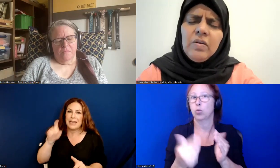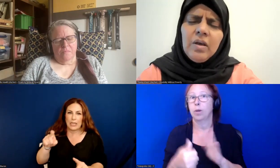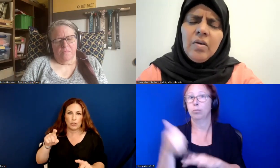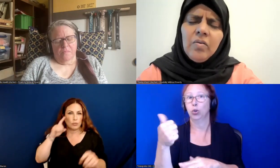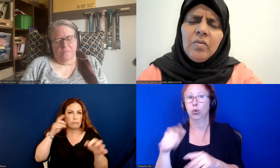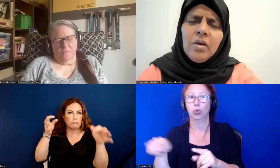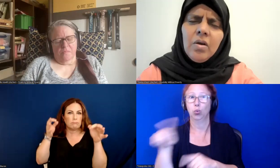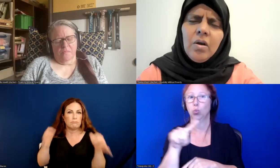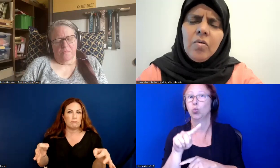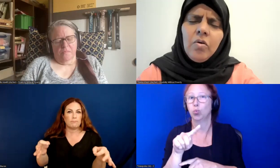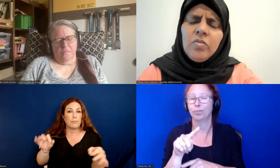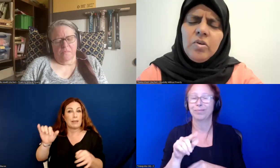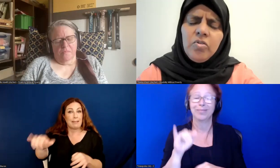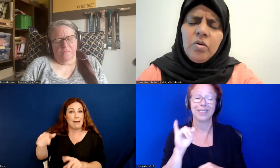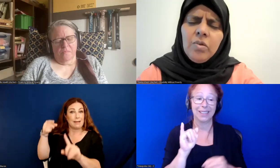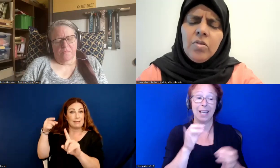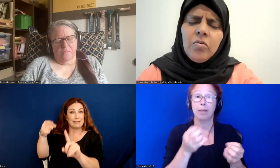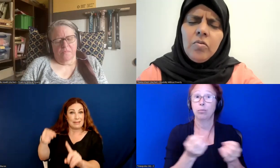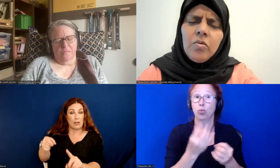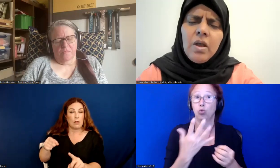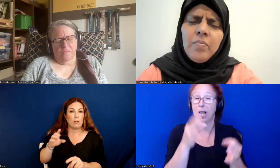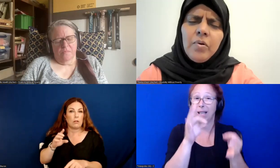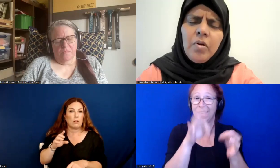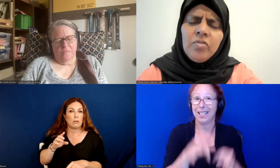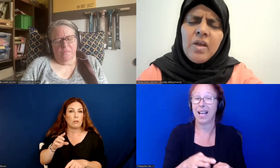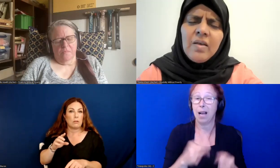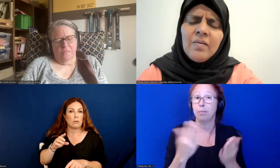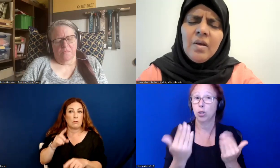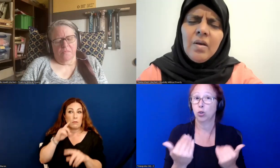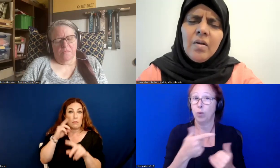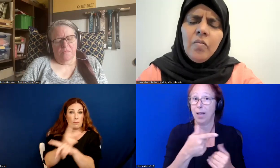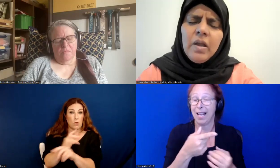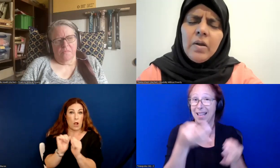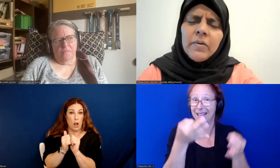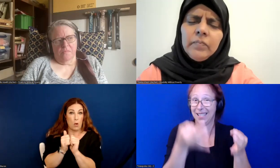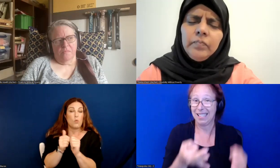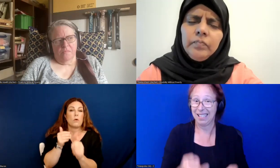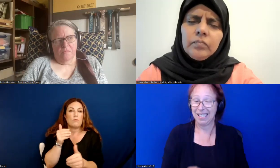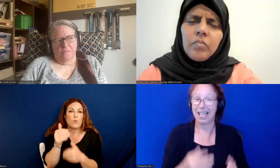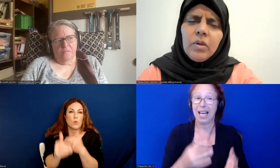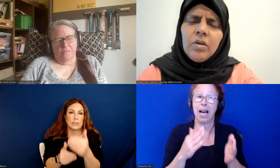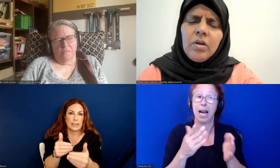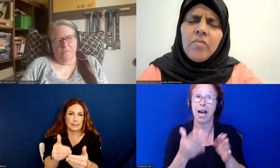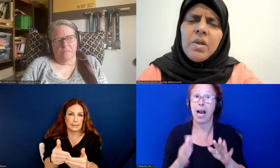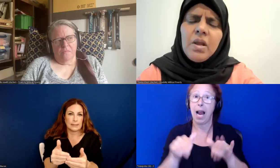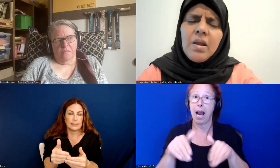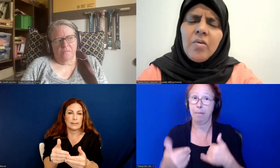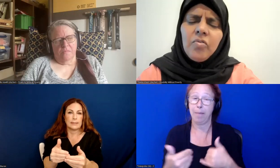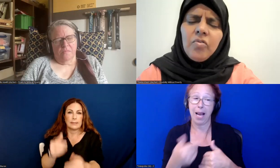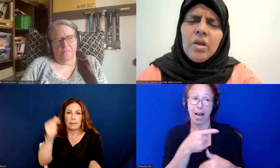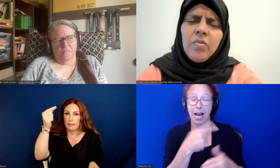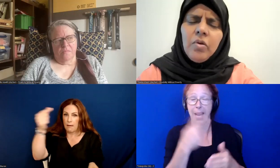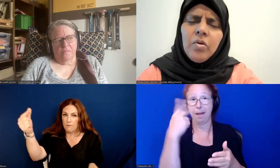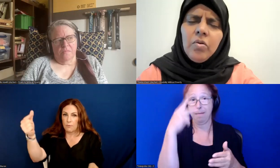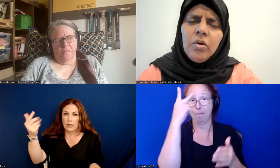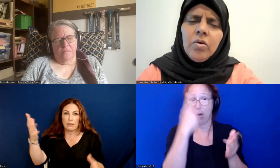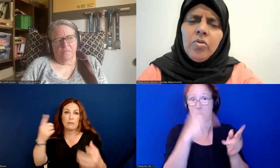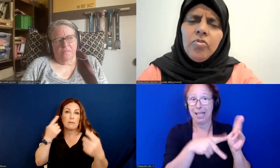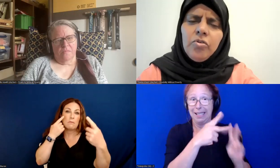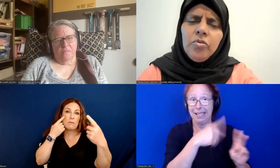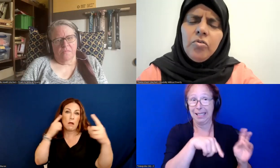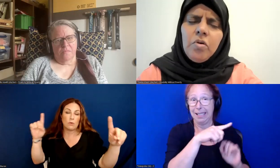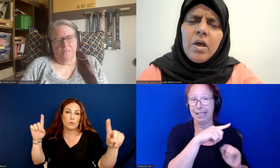those details are going to be determined through a process where the government announced it